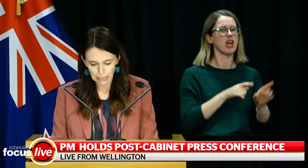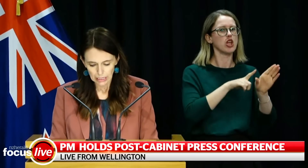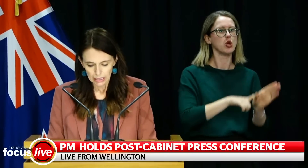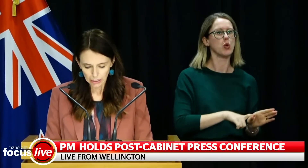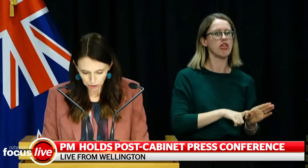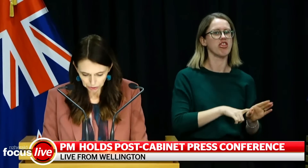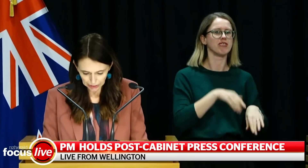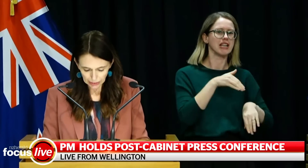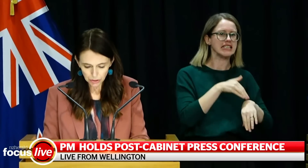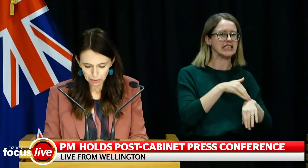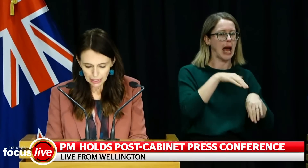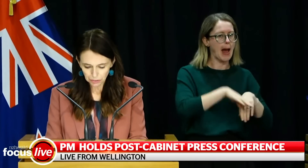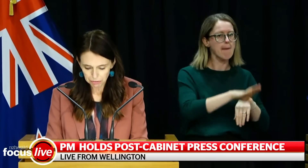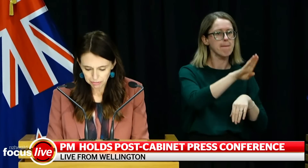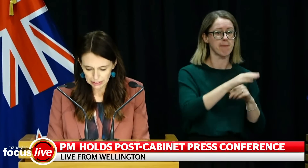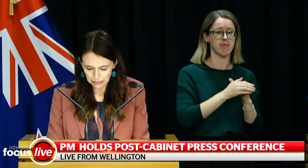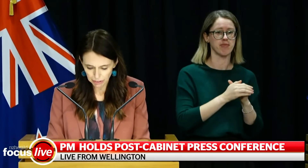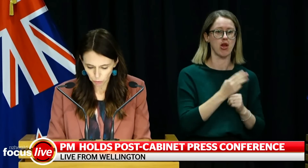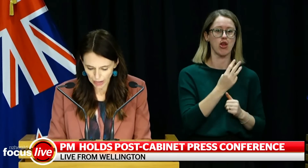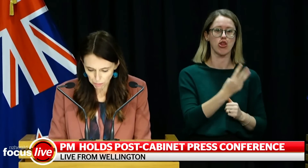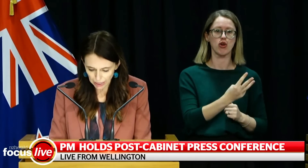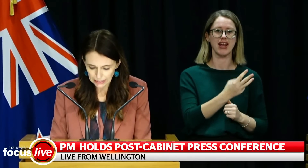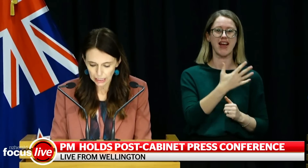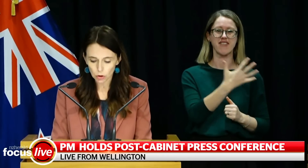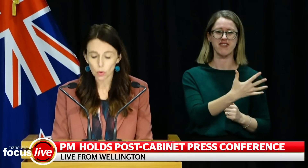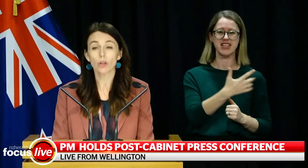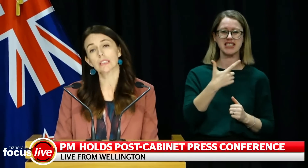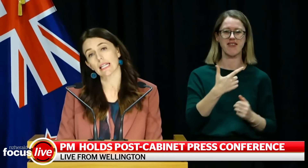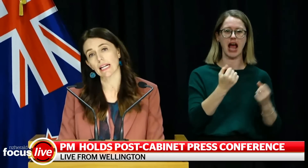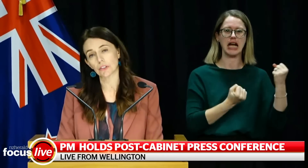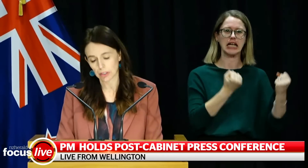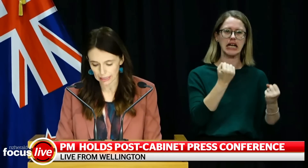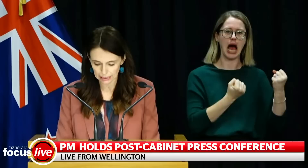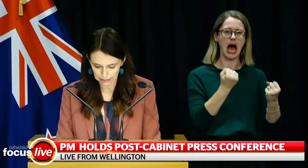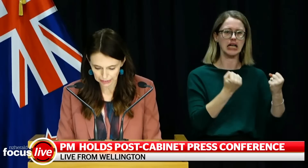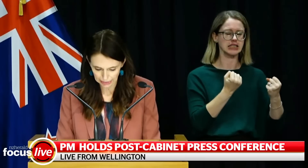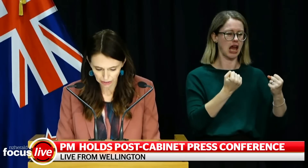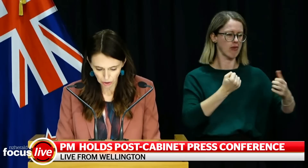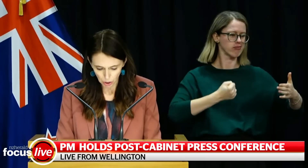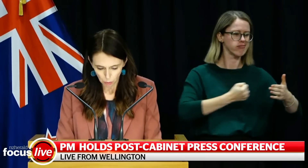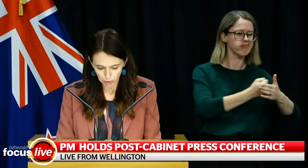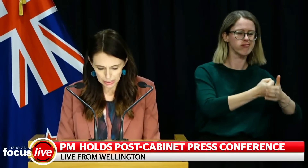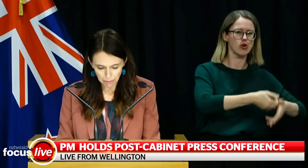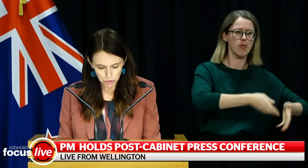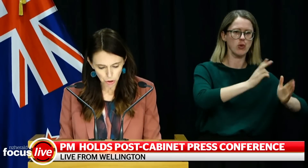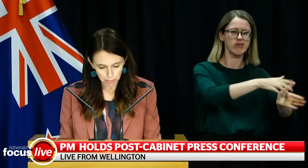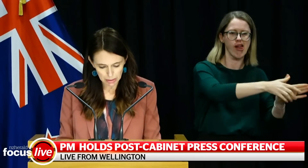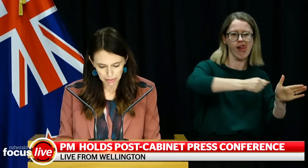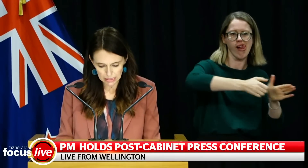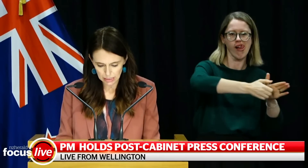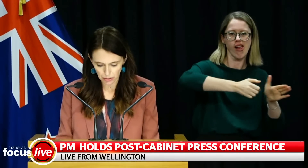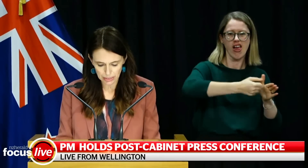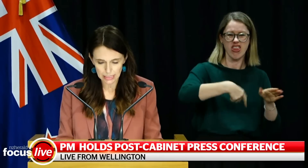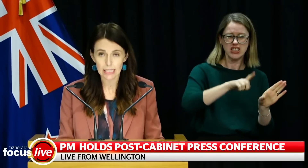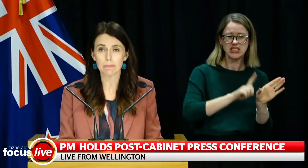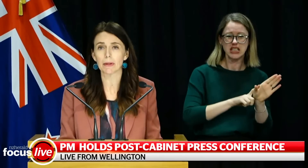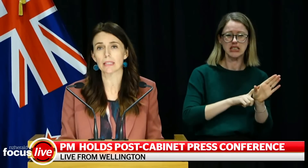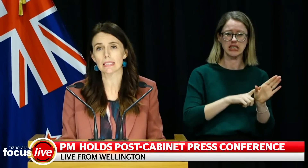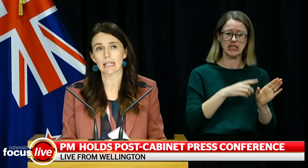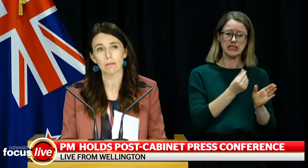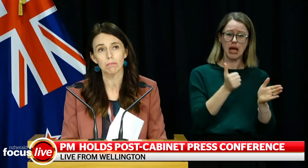offending, including 357 ram raids across the country this year, with some shops and business